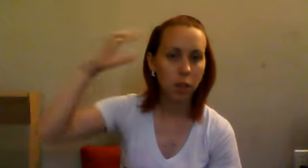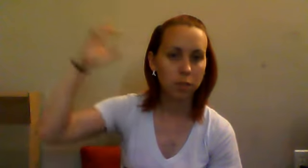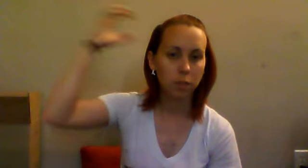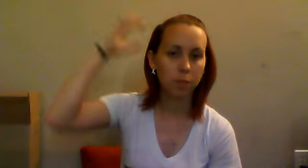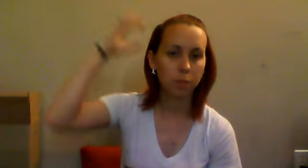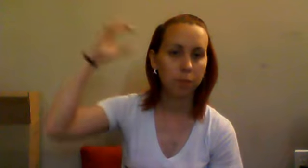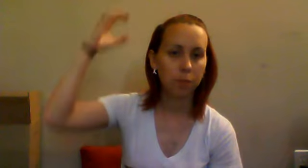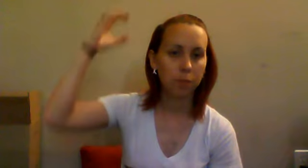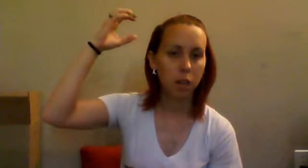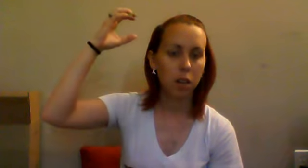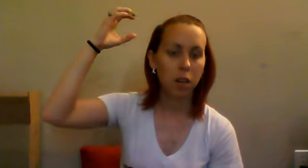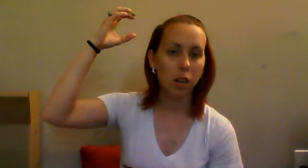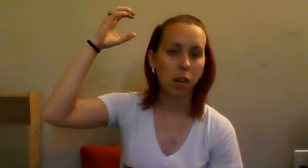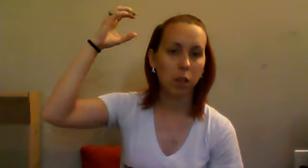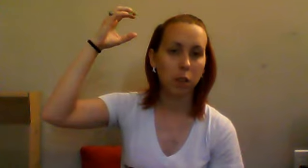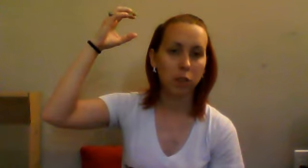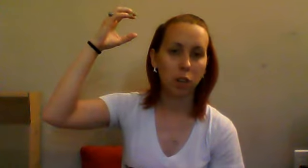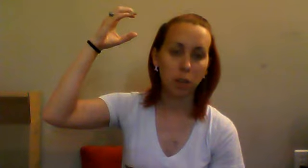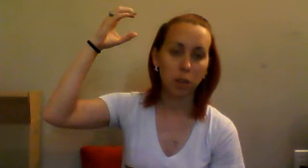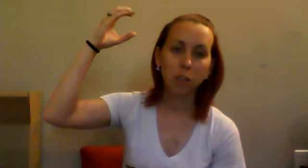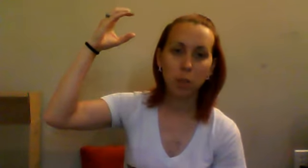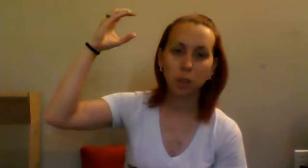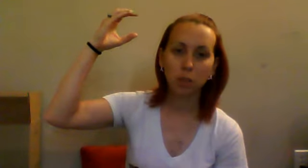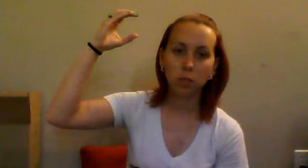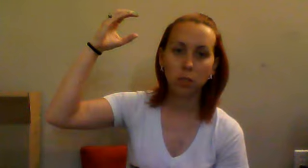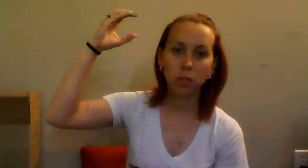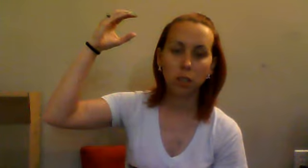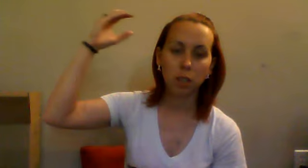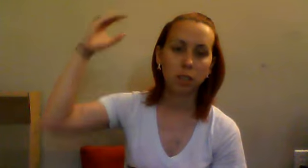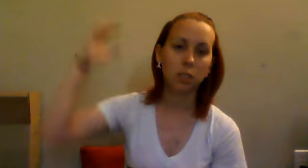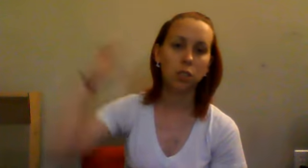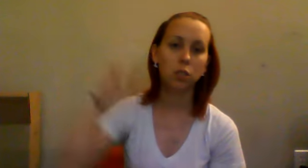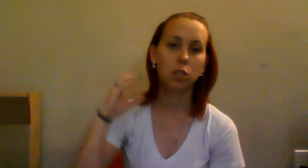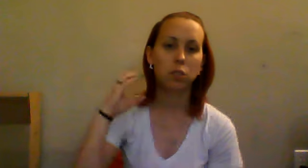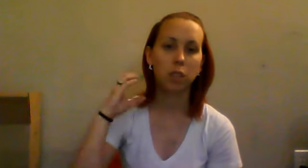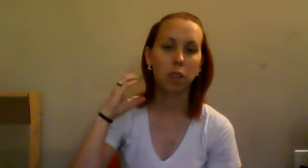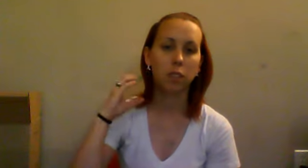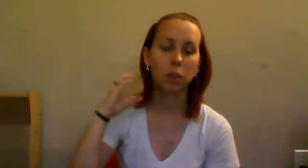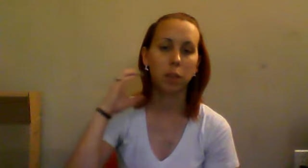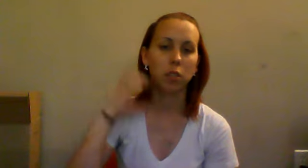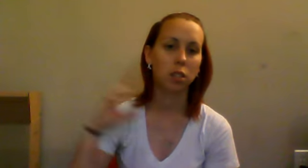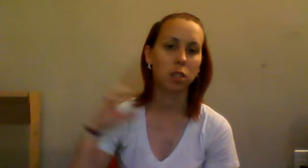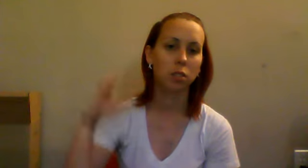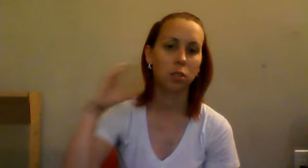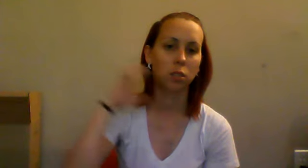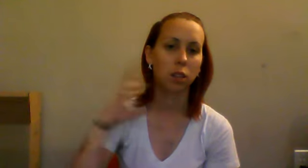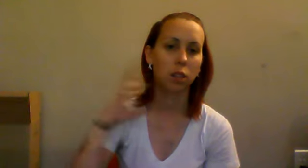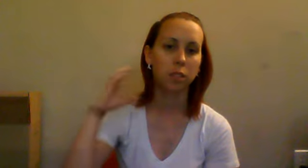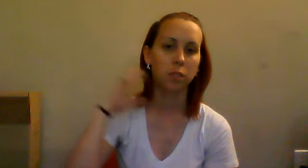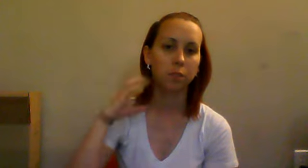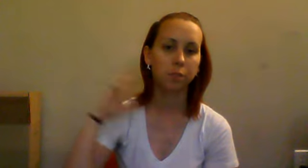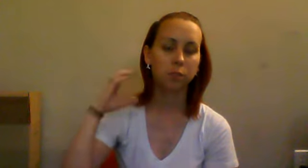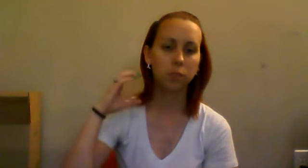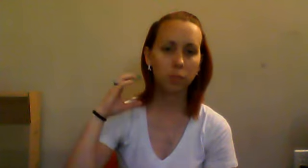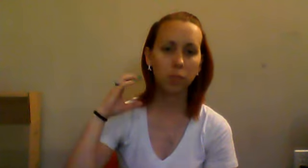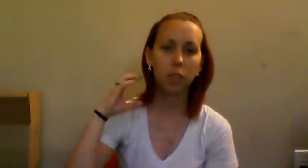cousin. If you're talking about a female cousin, you can choose to have it down by your chin and circle cousin. Now,